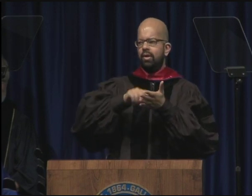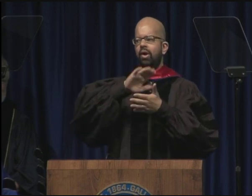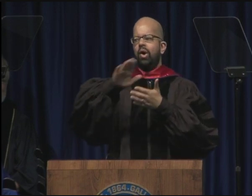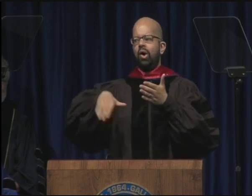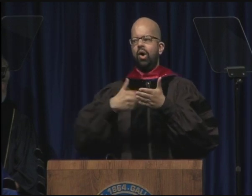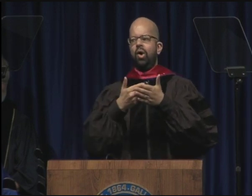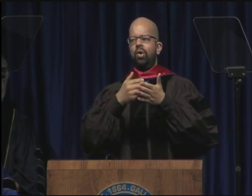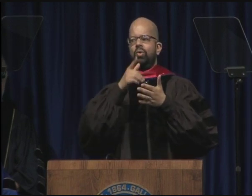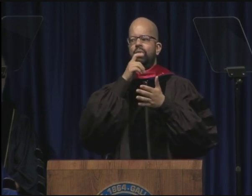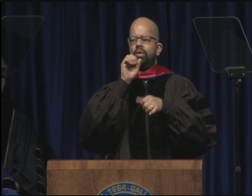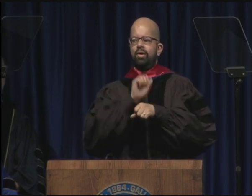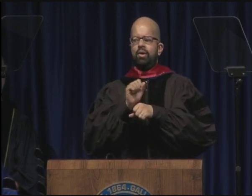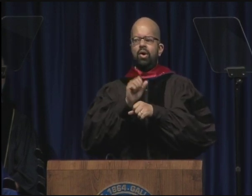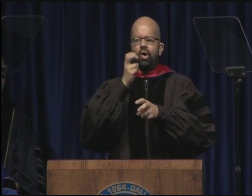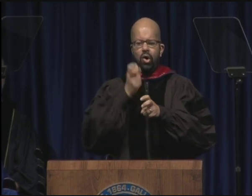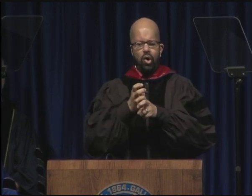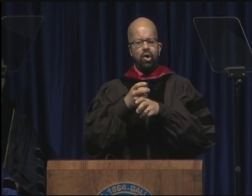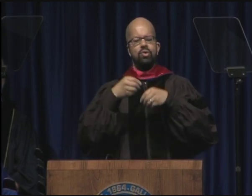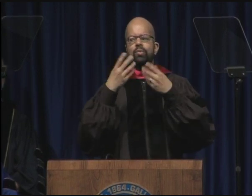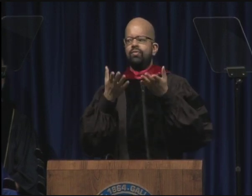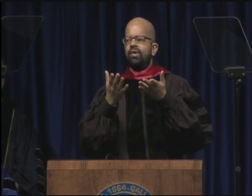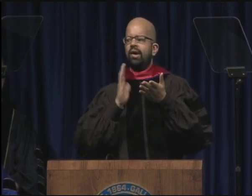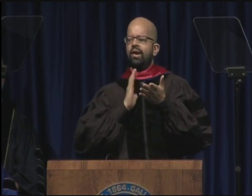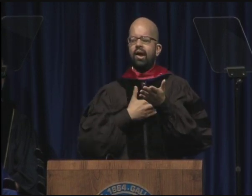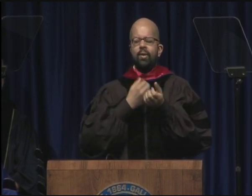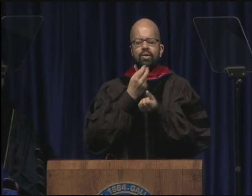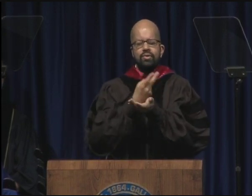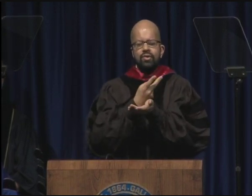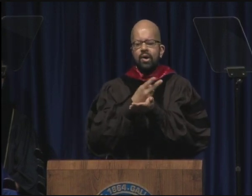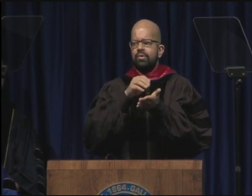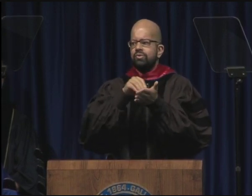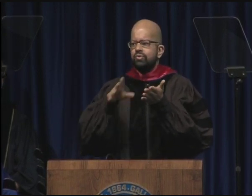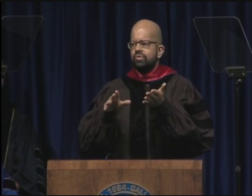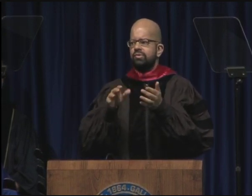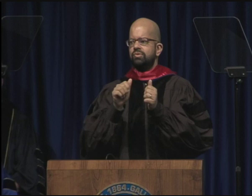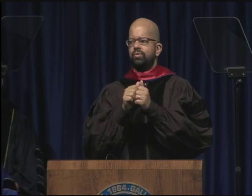Now, before we close, please applaud all of our graduates.